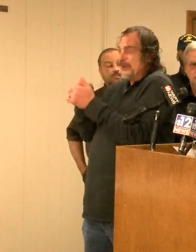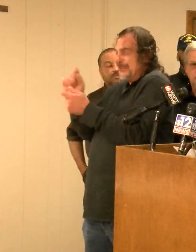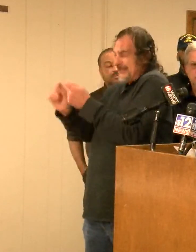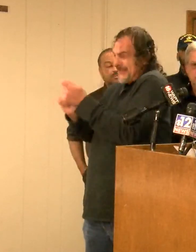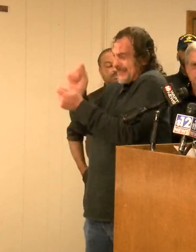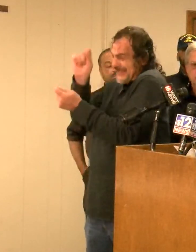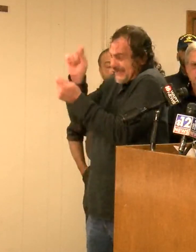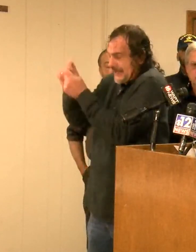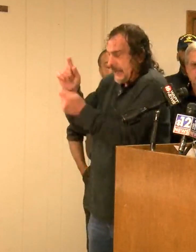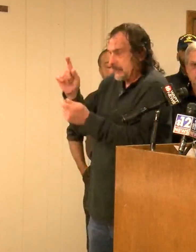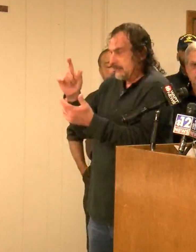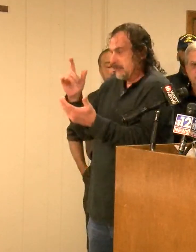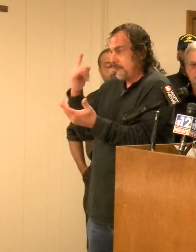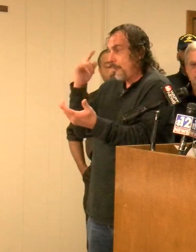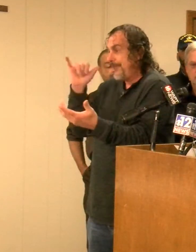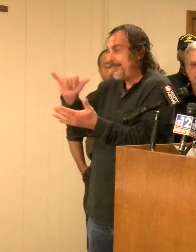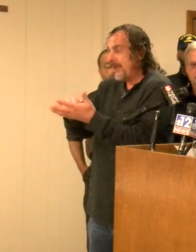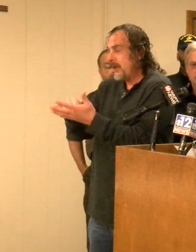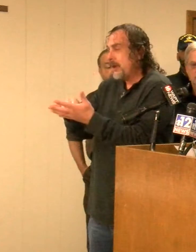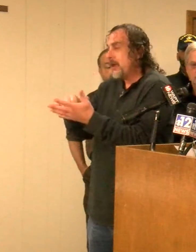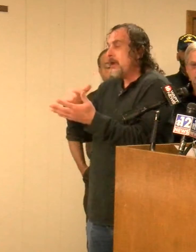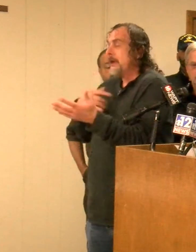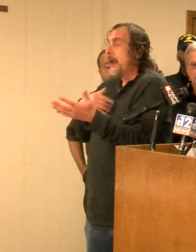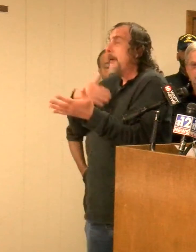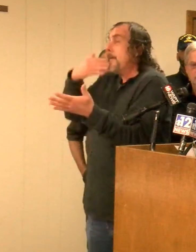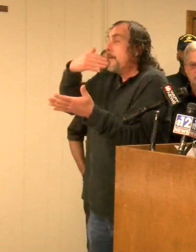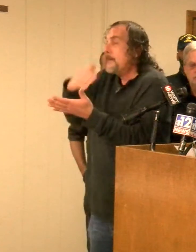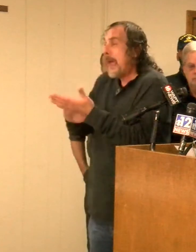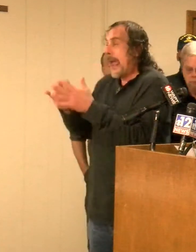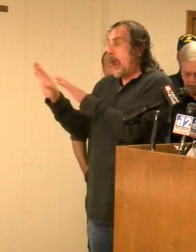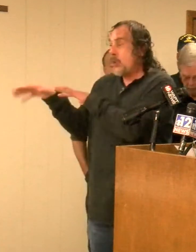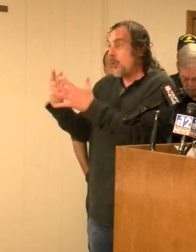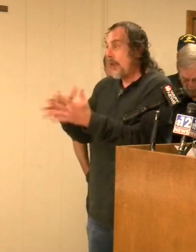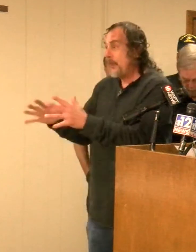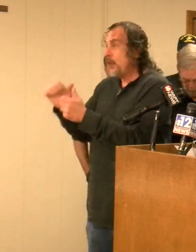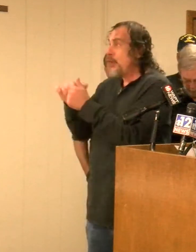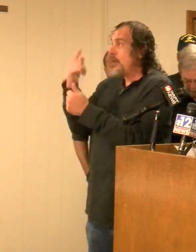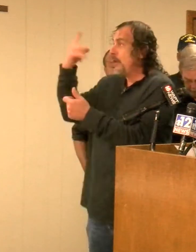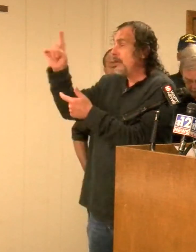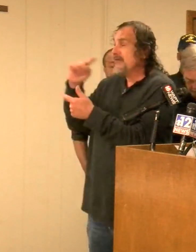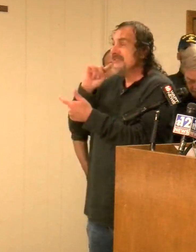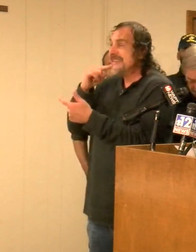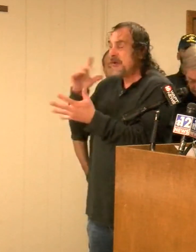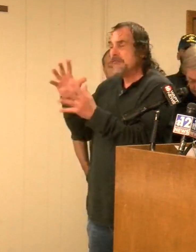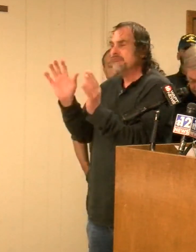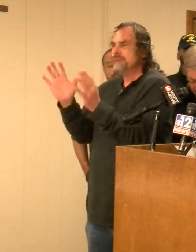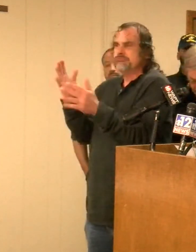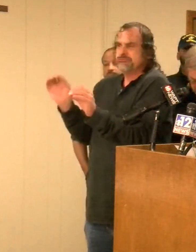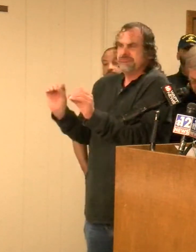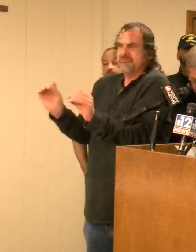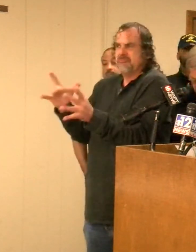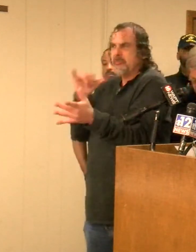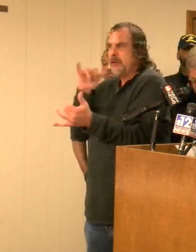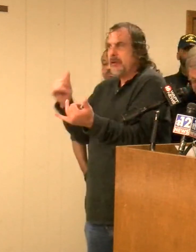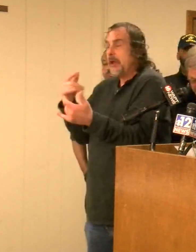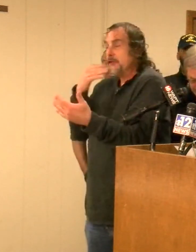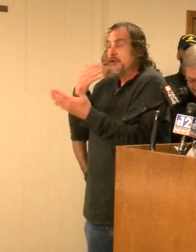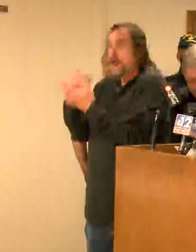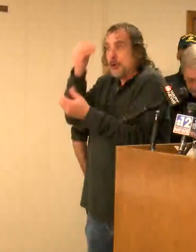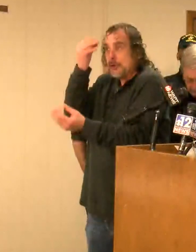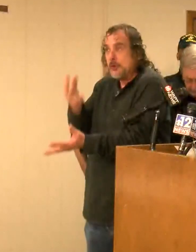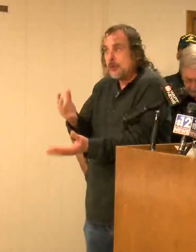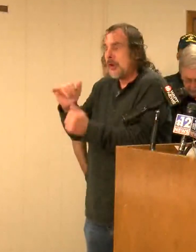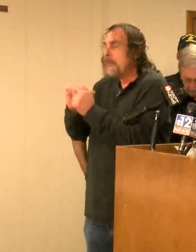exacts on that. Now, when it comes to severe weather potential, the chance for severe weather looks relatively low, which is good news, but we could